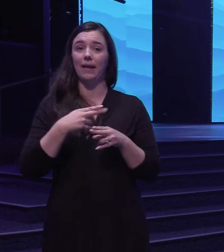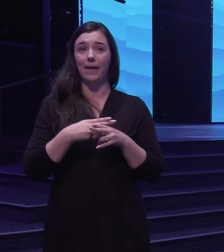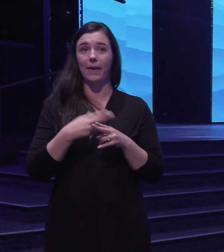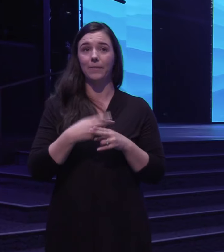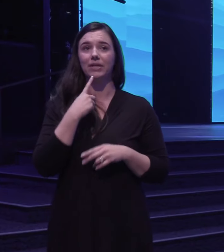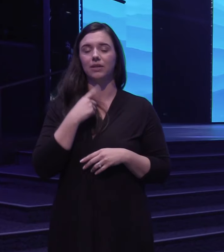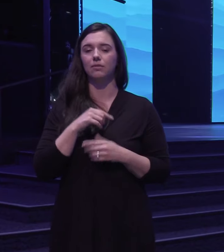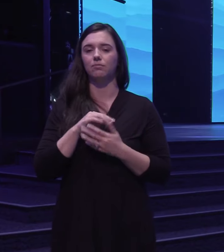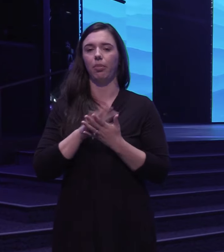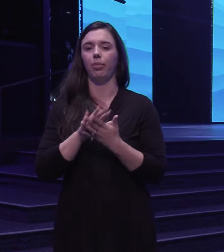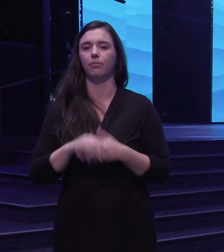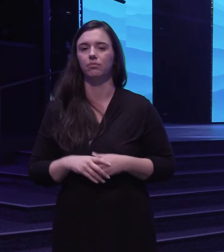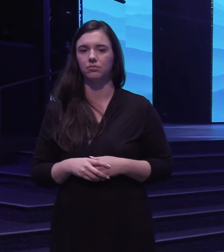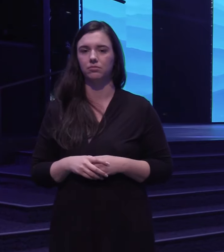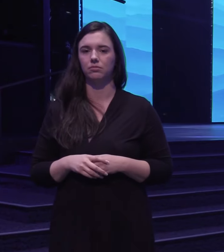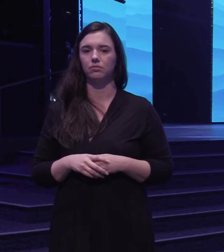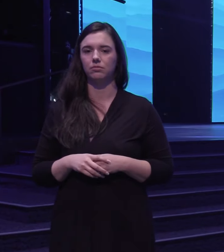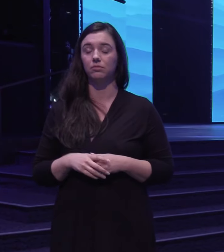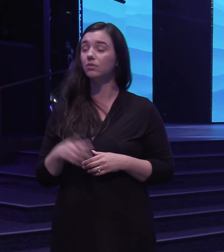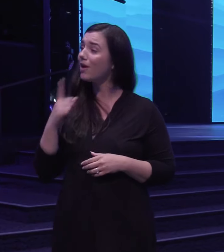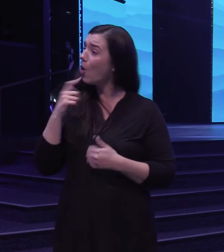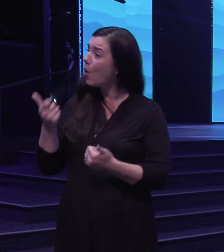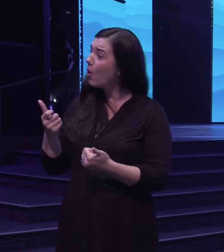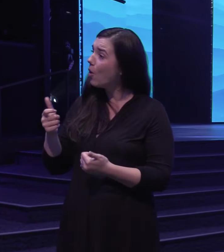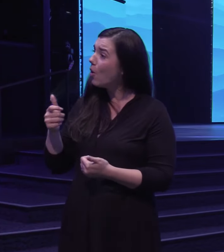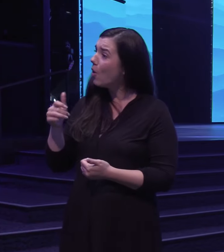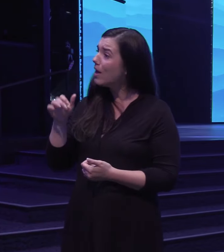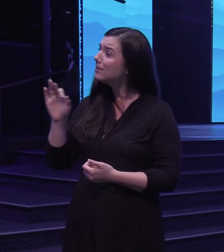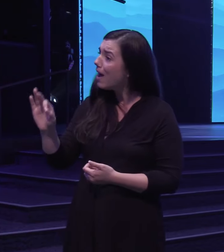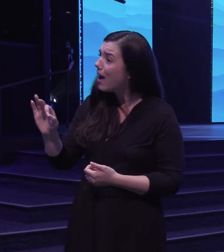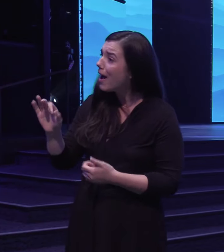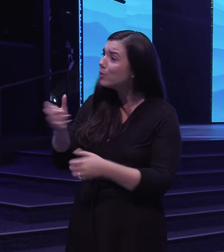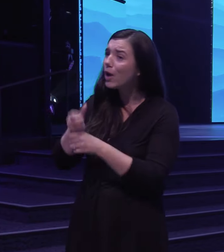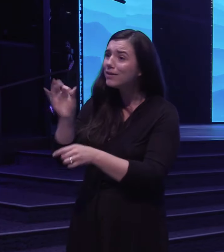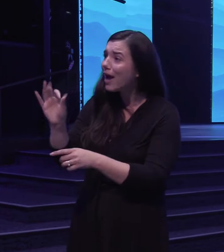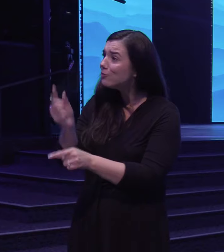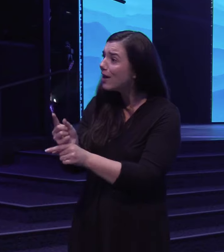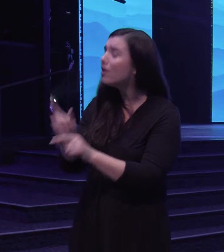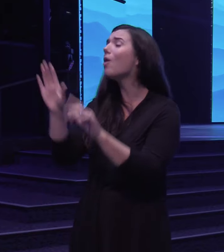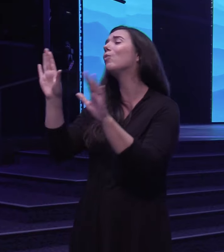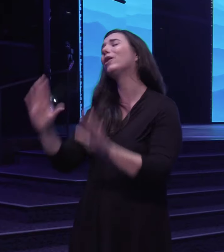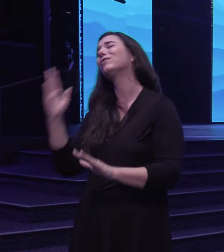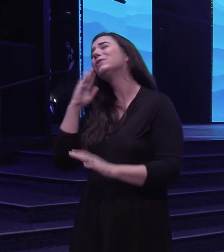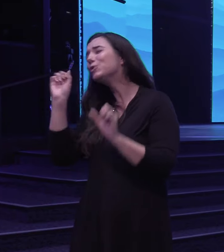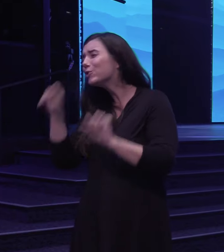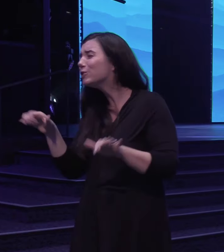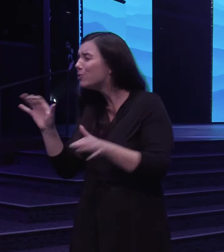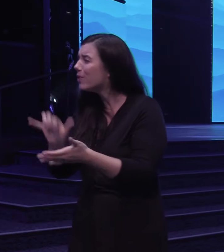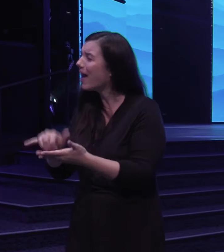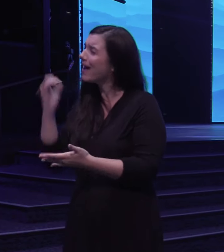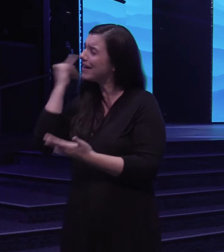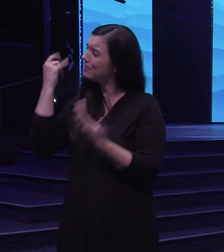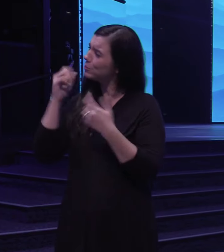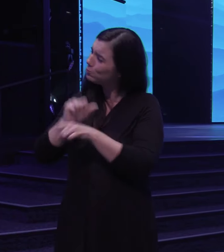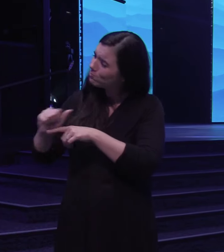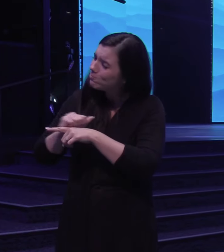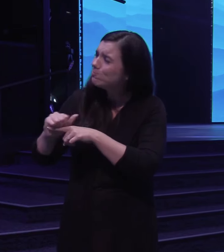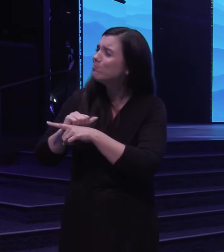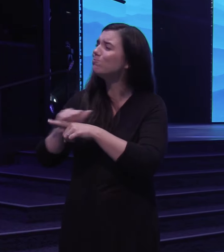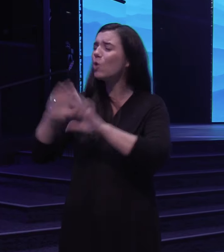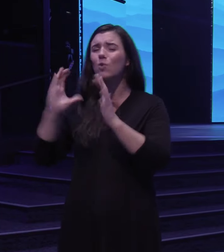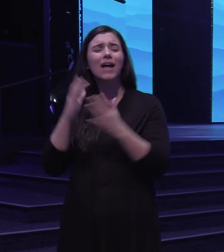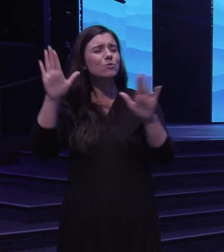nah. And she said, 9. Benjamin, you got 9 right? Oh, this is wonderful. I knew you could do it if you just applied yourself.